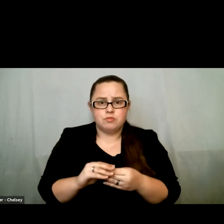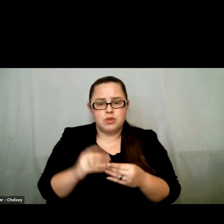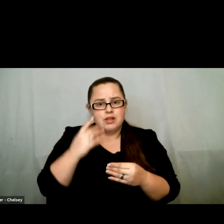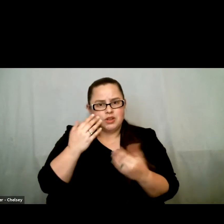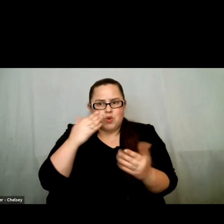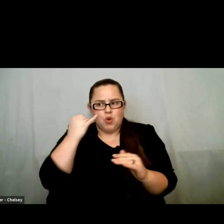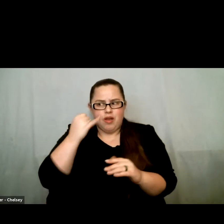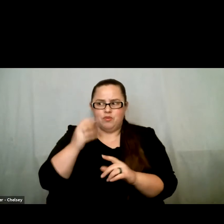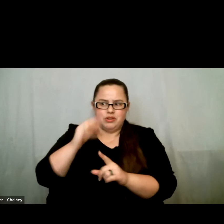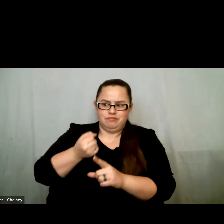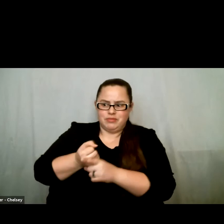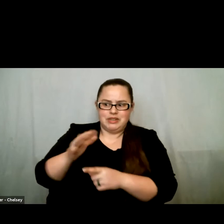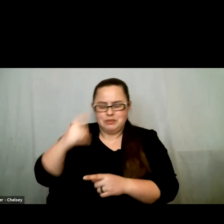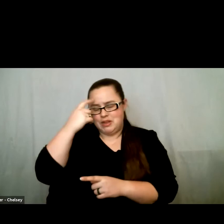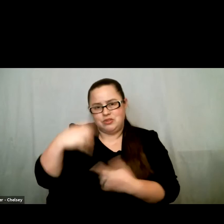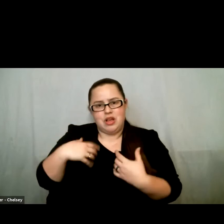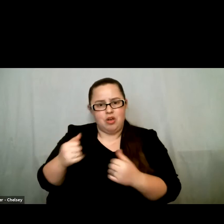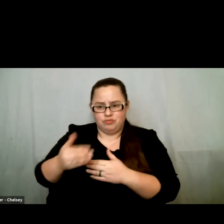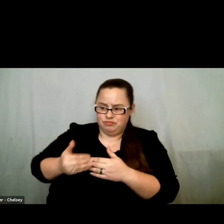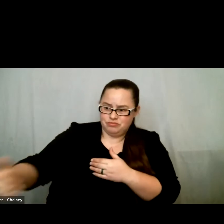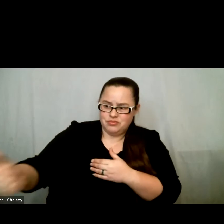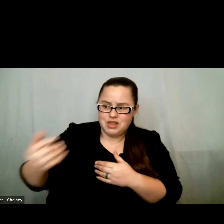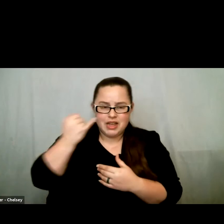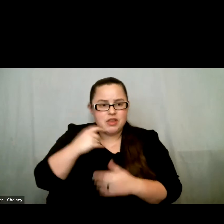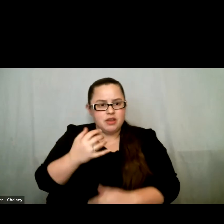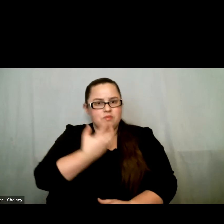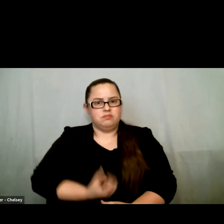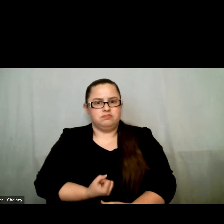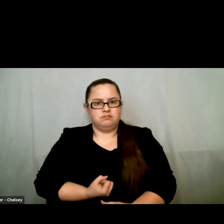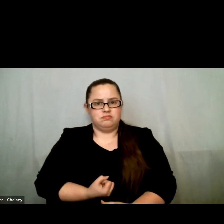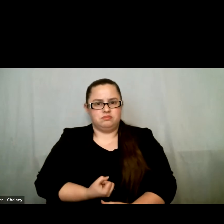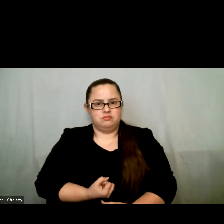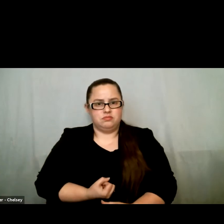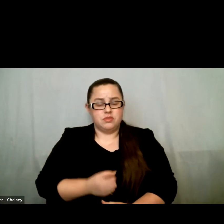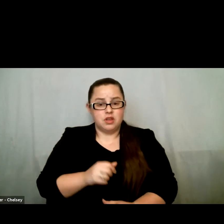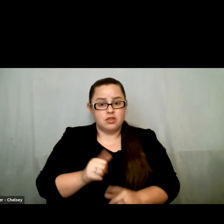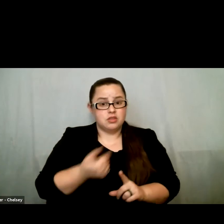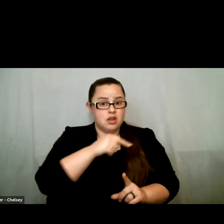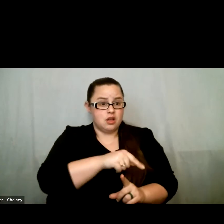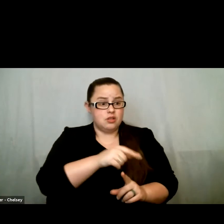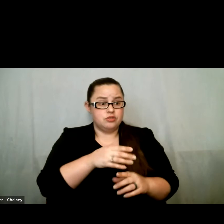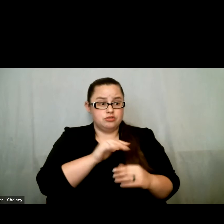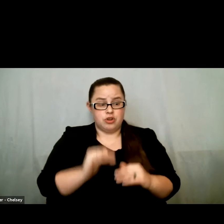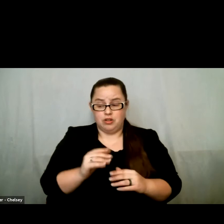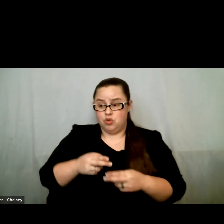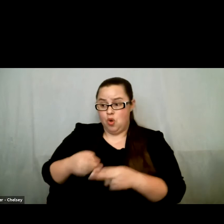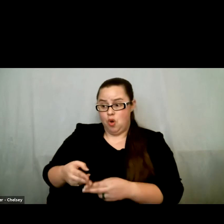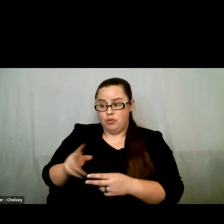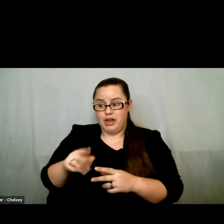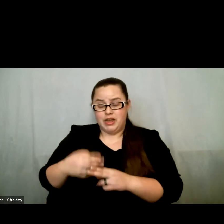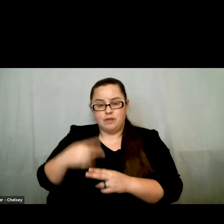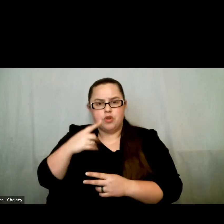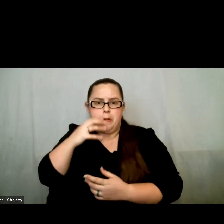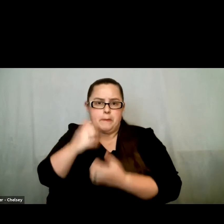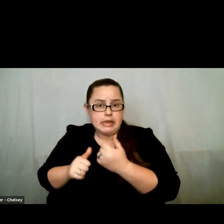he had kept the incident to himself. Did the other child call my son a racist name to be mean on purpose?